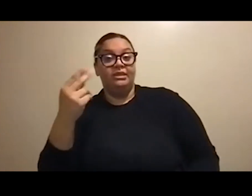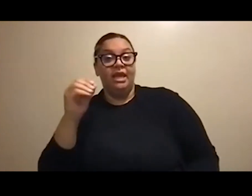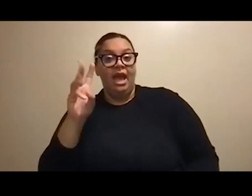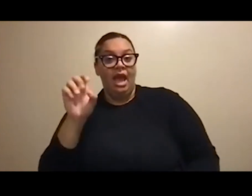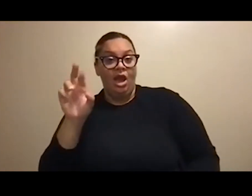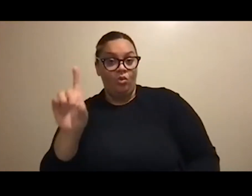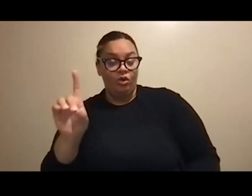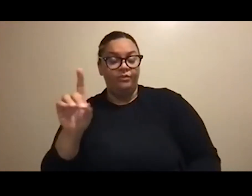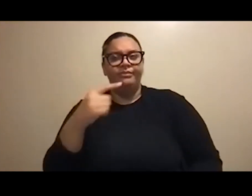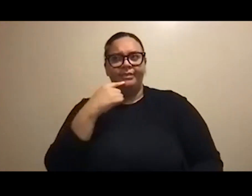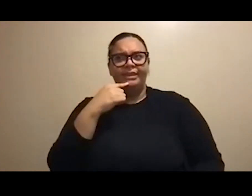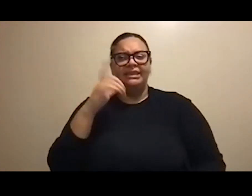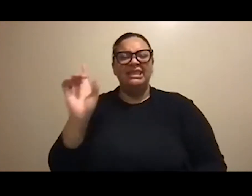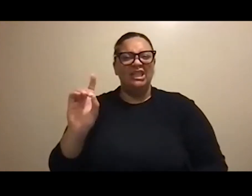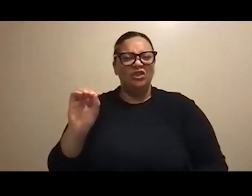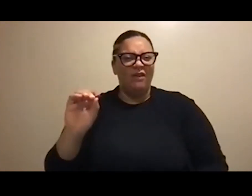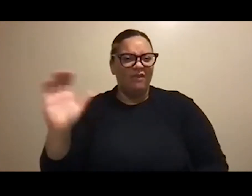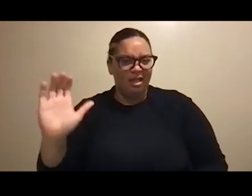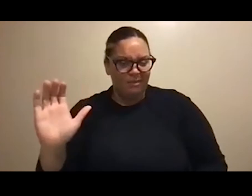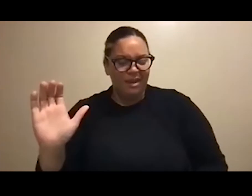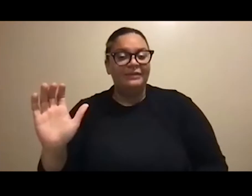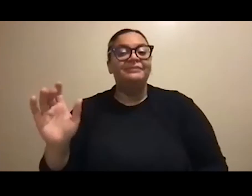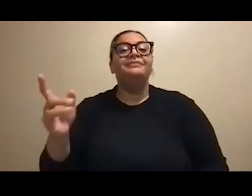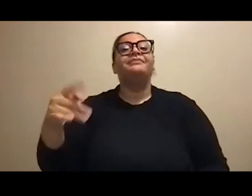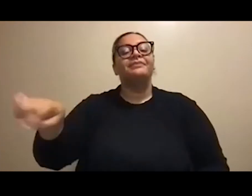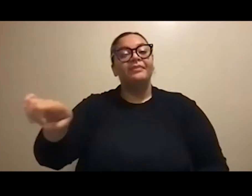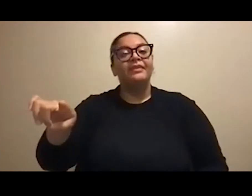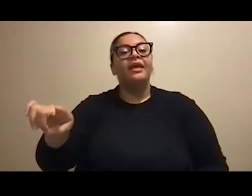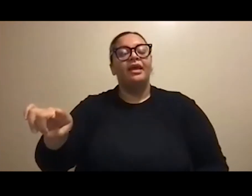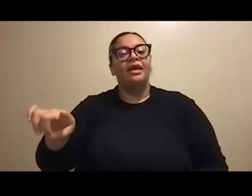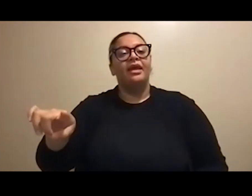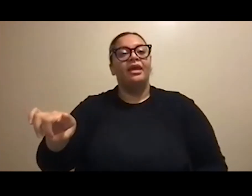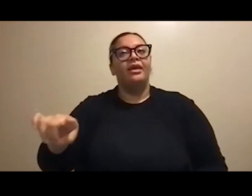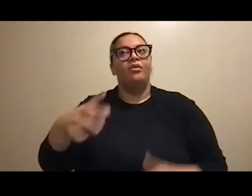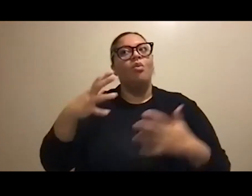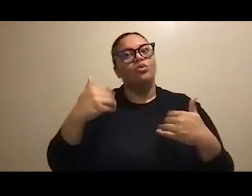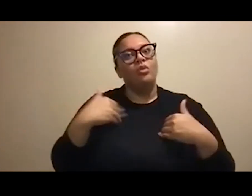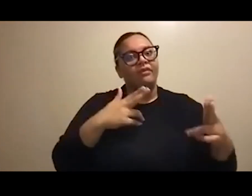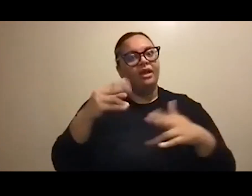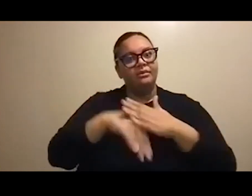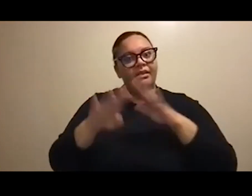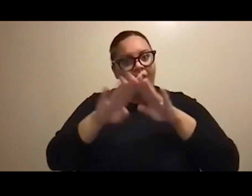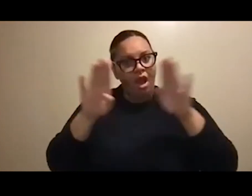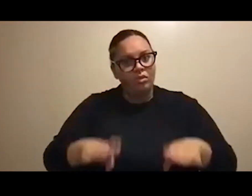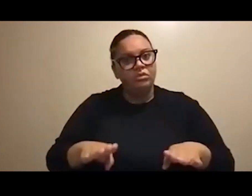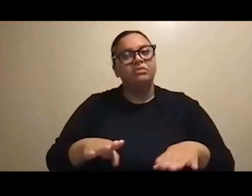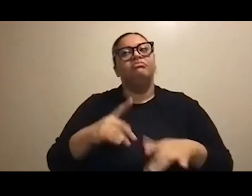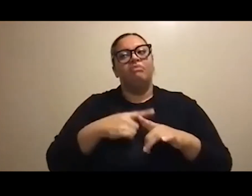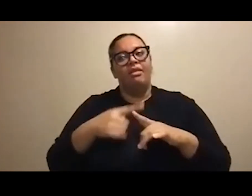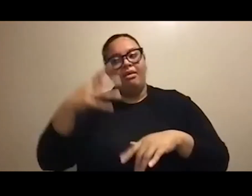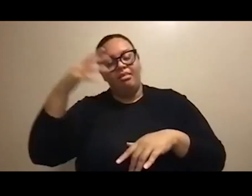District of Columbia law prohibited people from keeping firearms at home or going out of the house with a